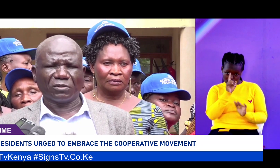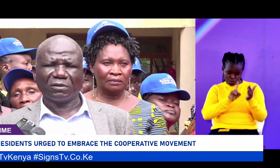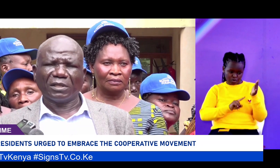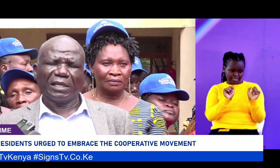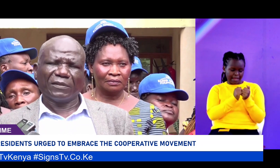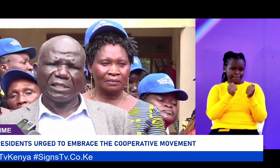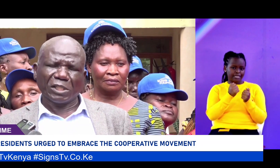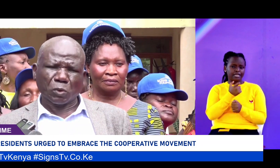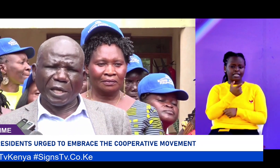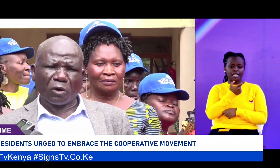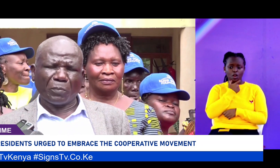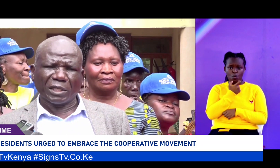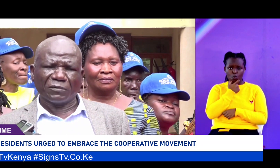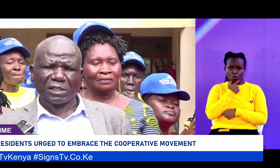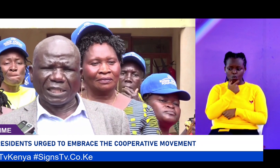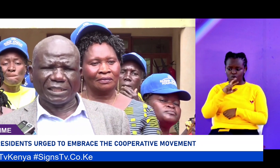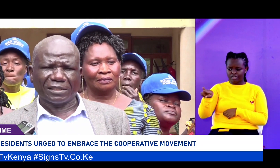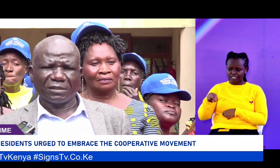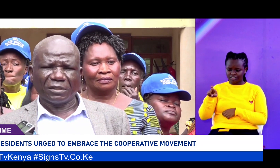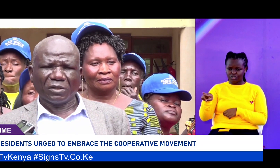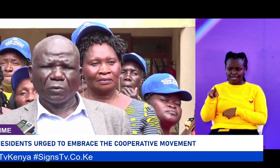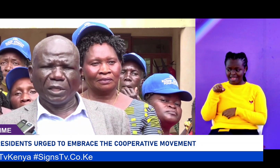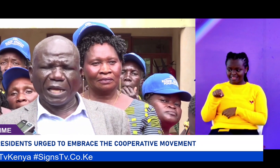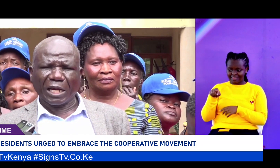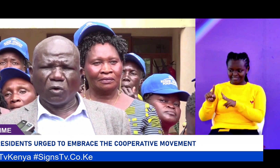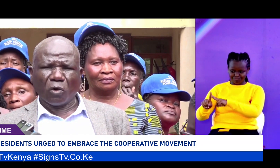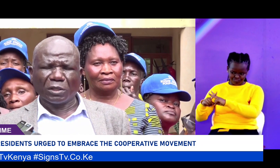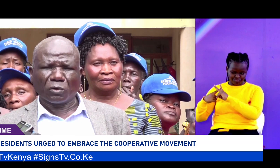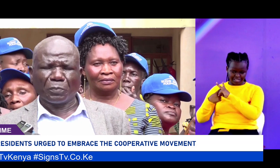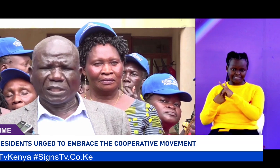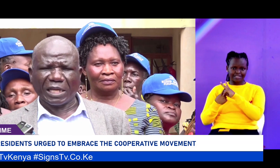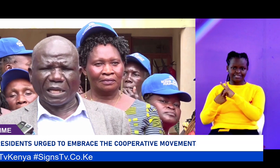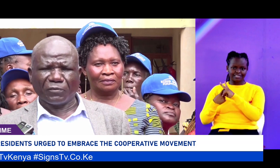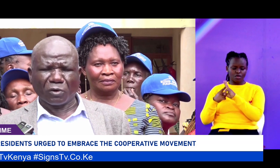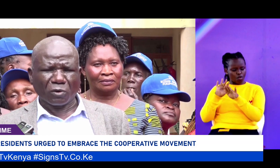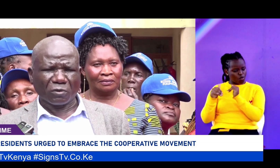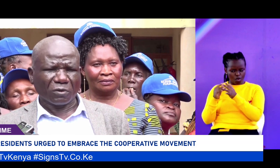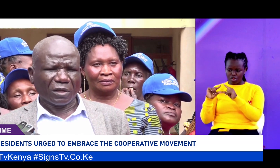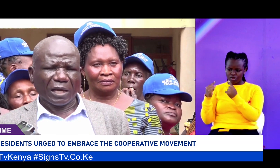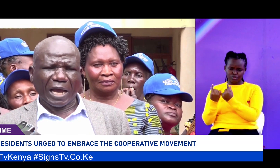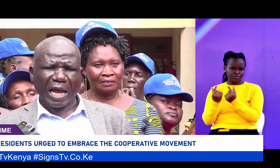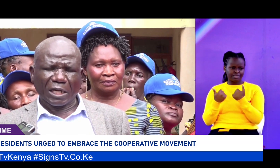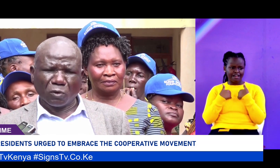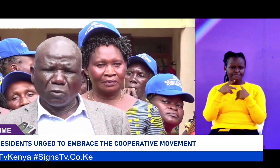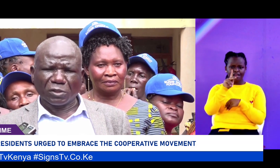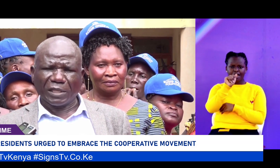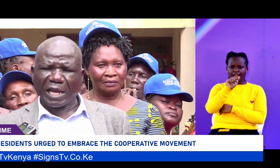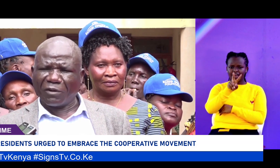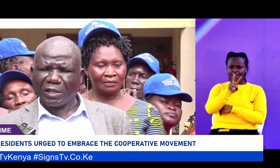region, this is where cooperatives started. We had old groupings like Avirondo, and Luos, they have the